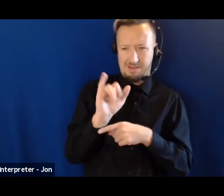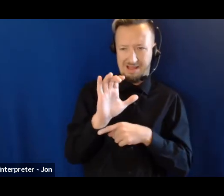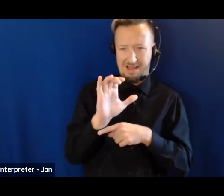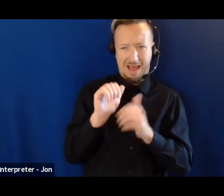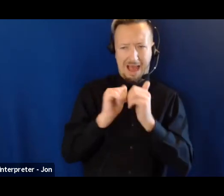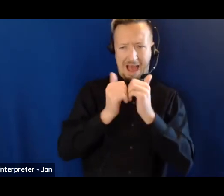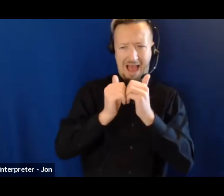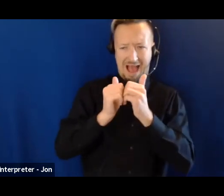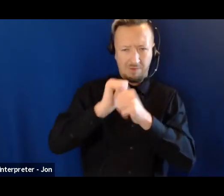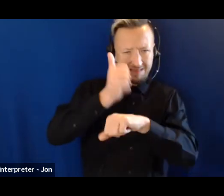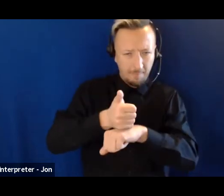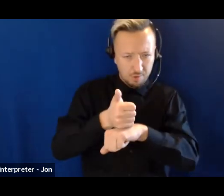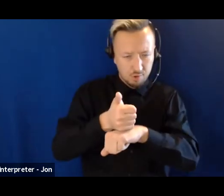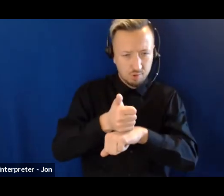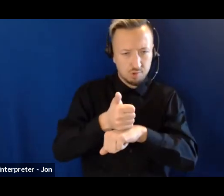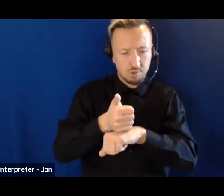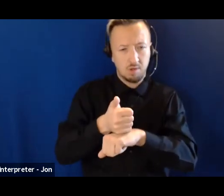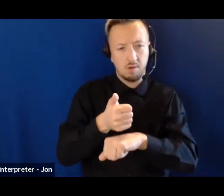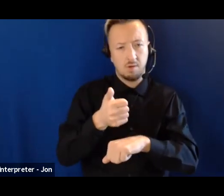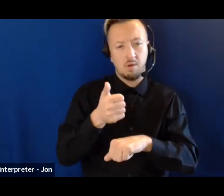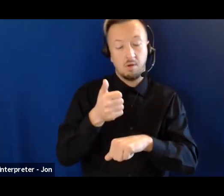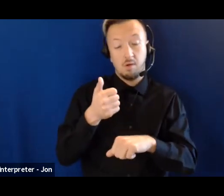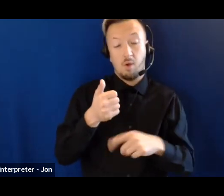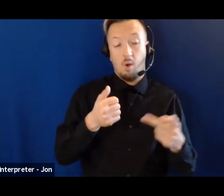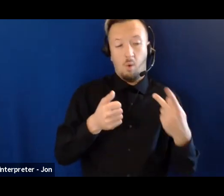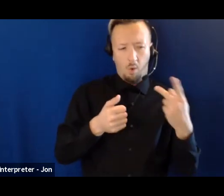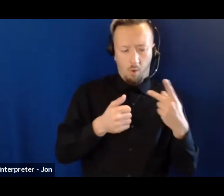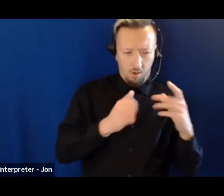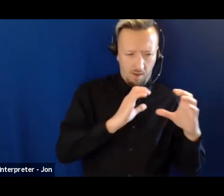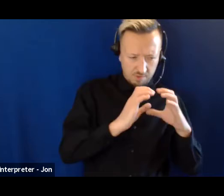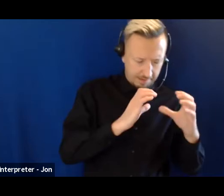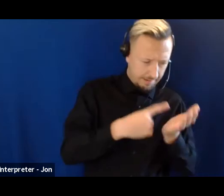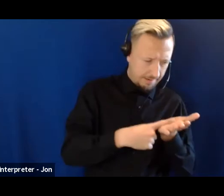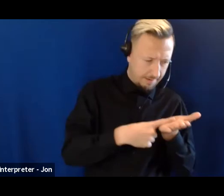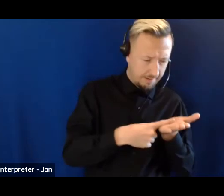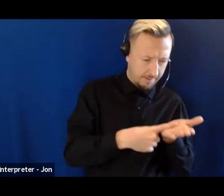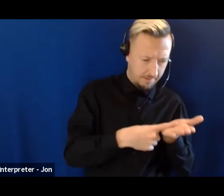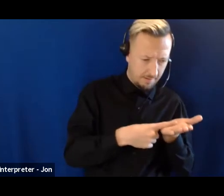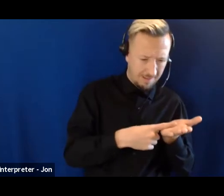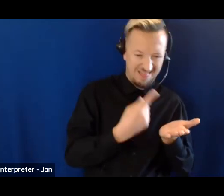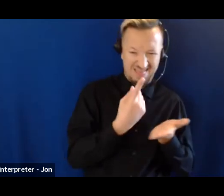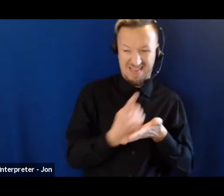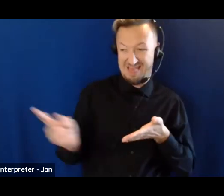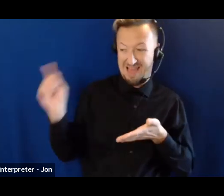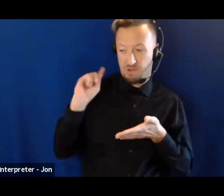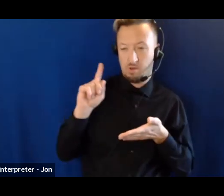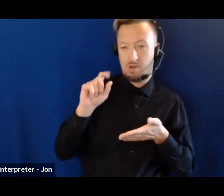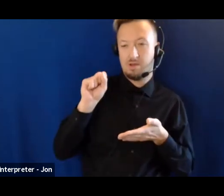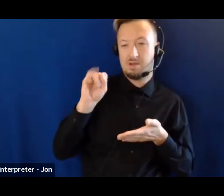And, from my conversation with her, and then also last week at the